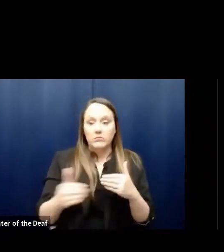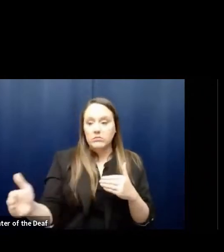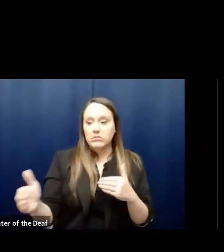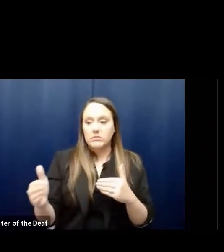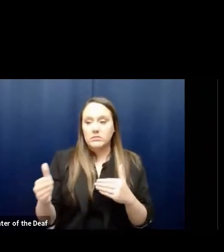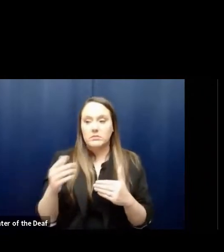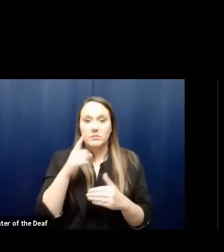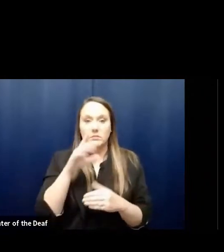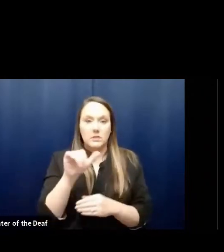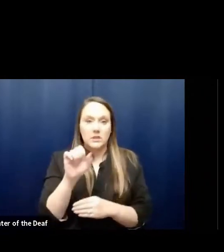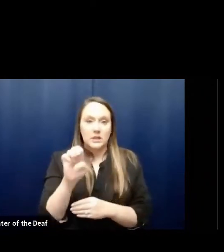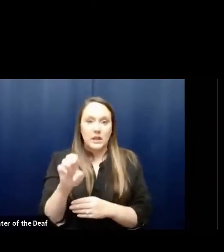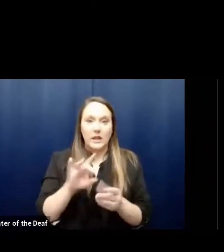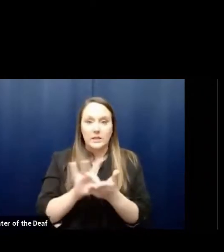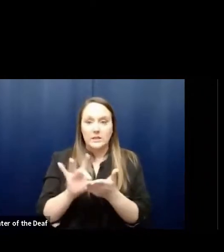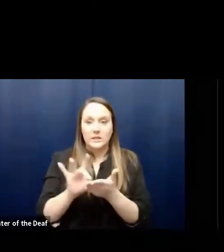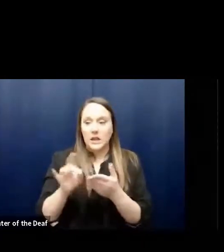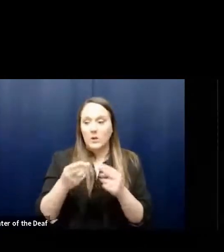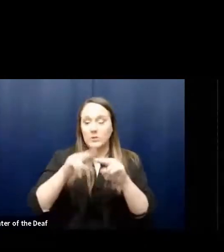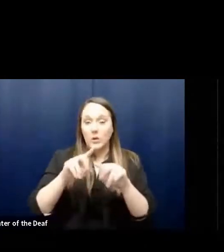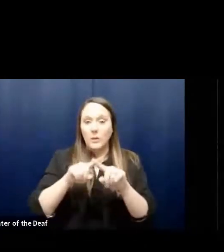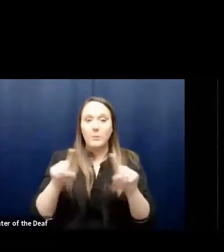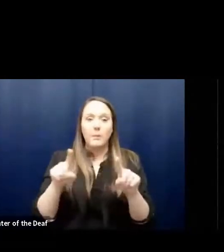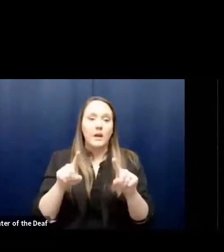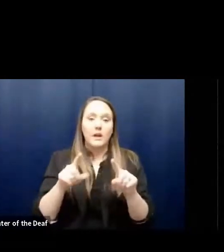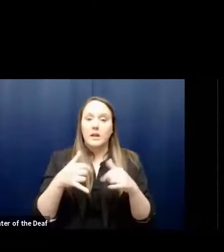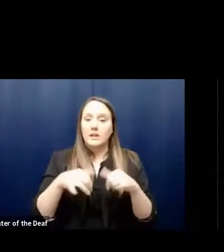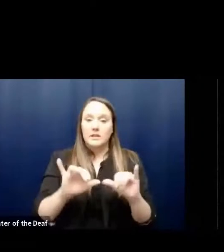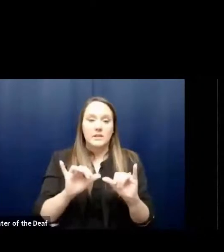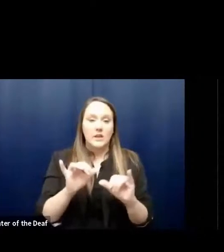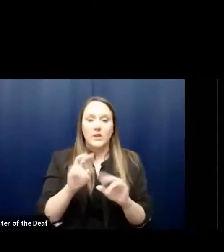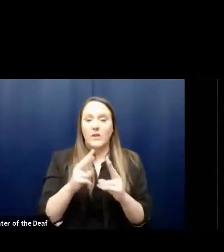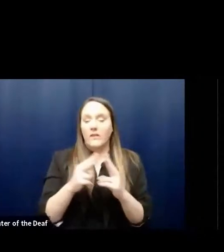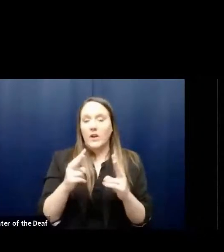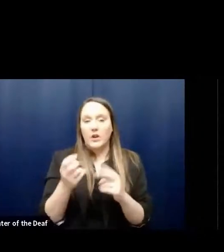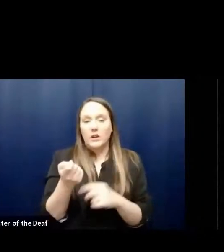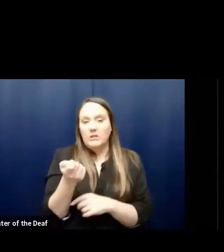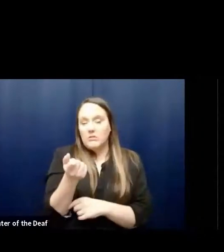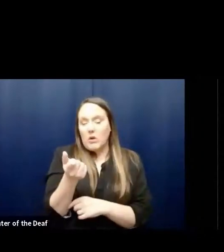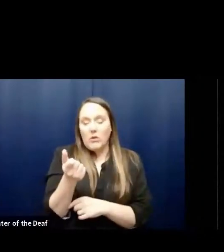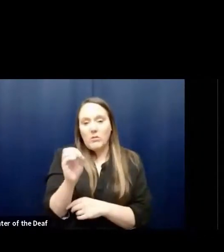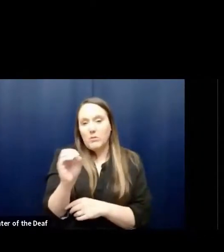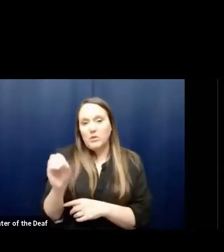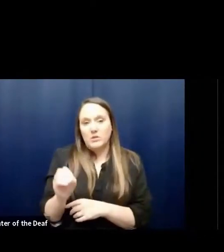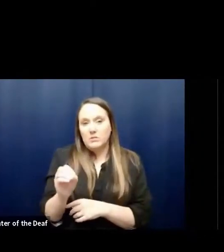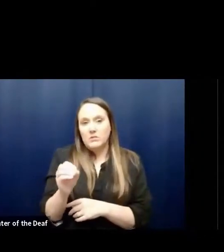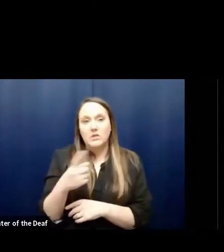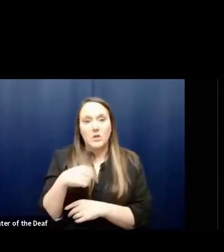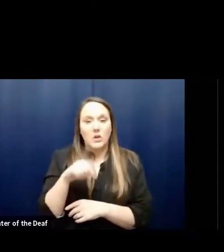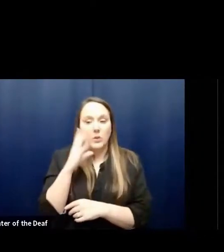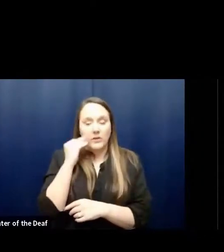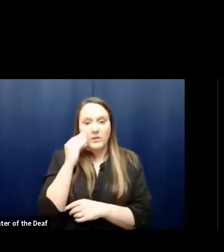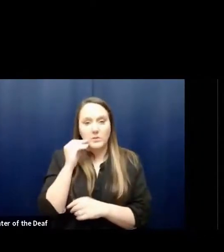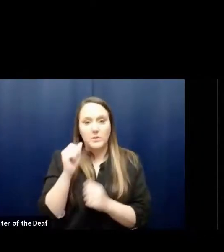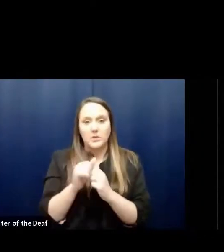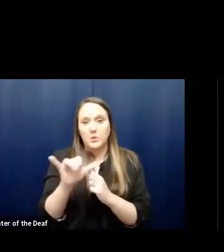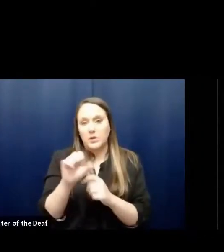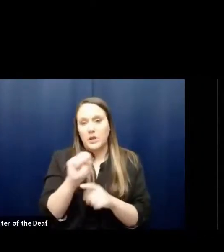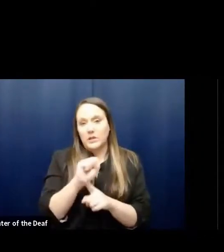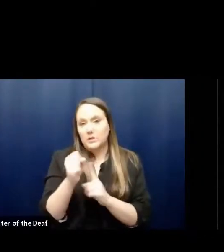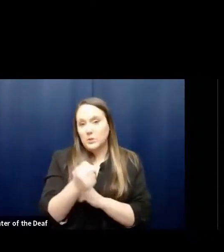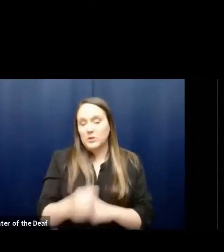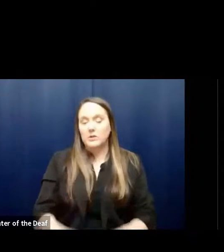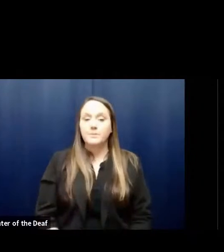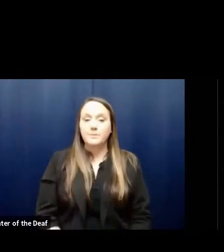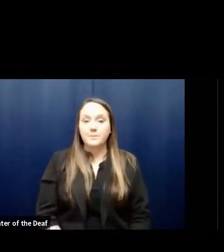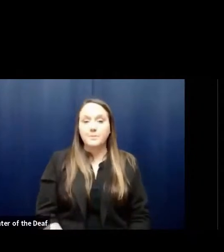and that type of thing. But it's still a very small percentage that we run into with that situation at this point.